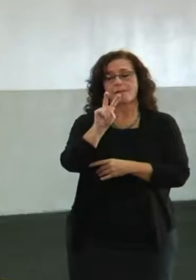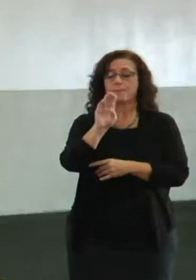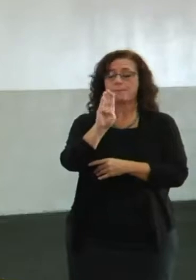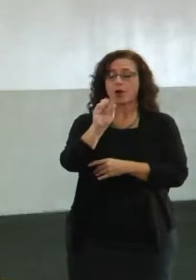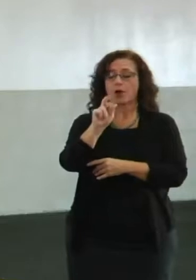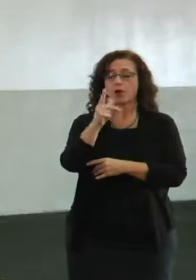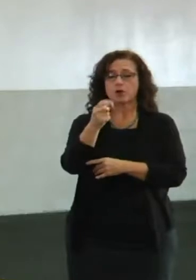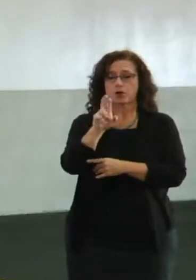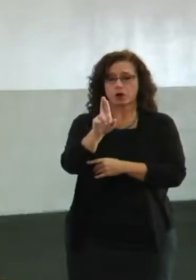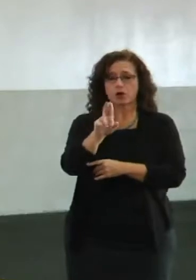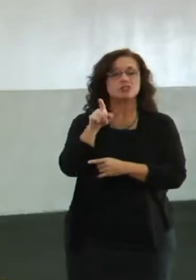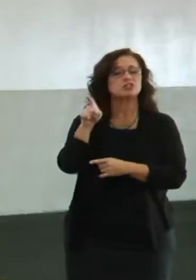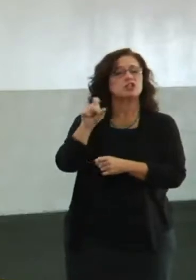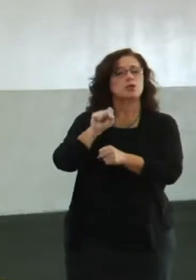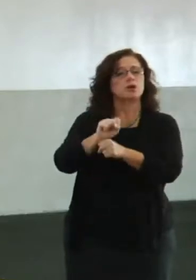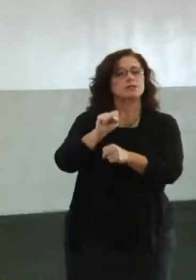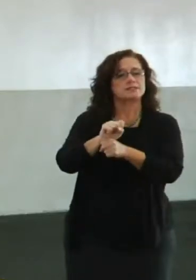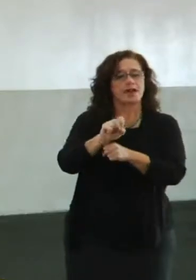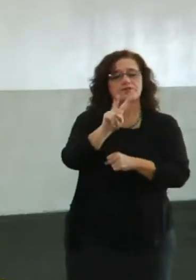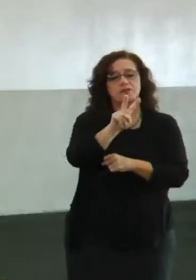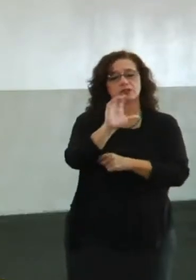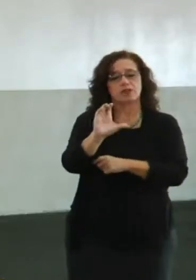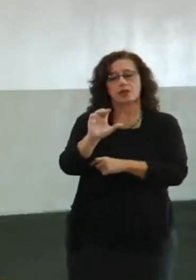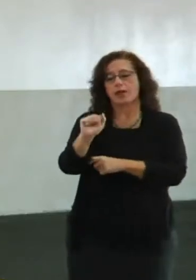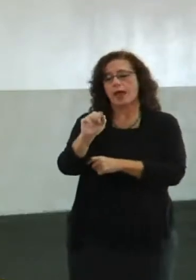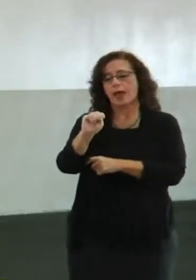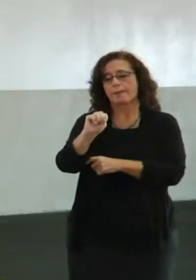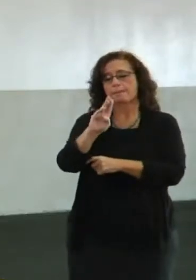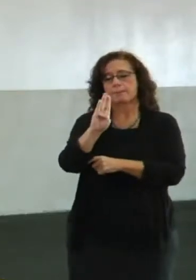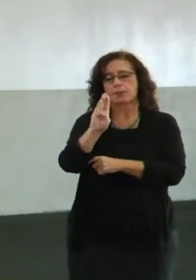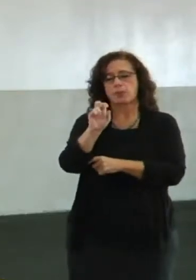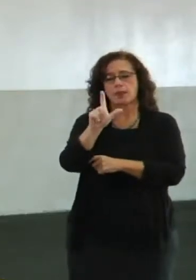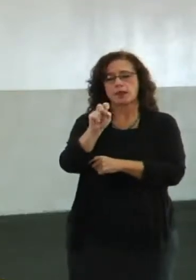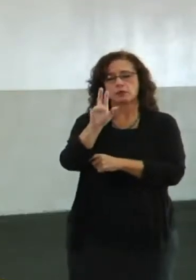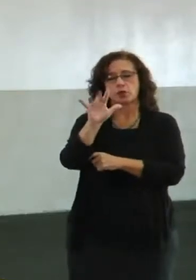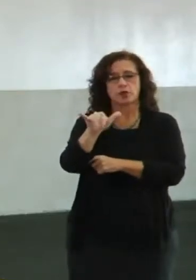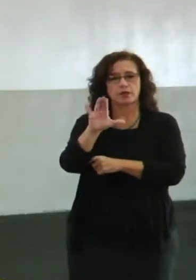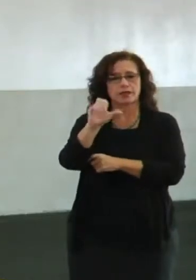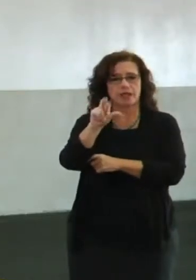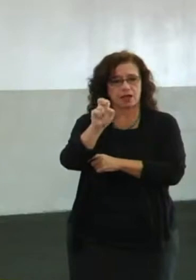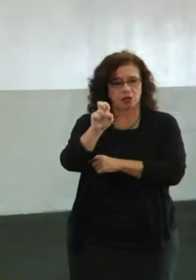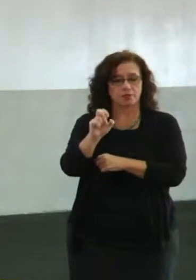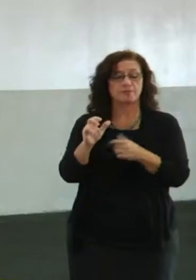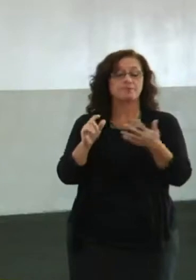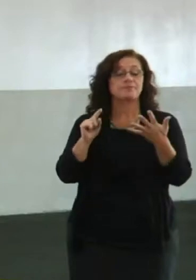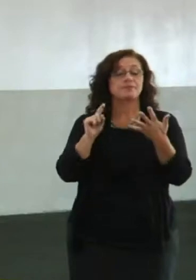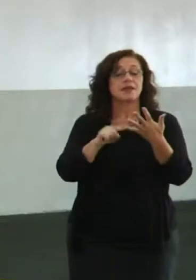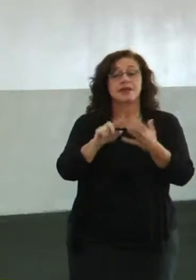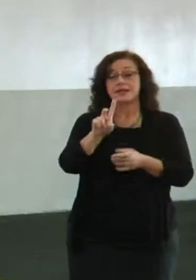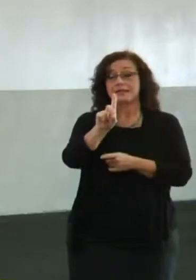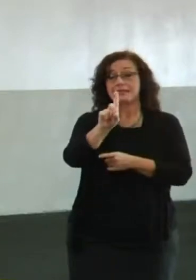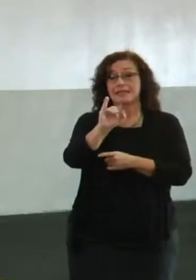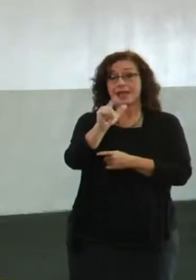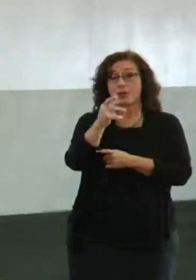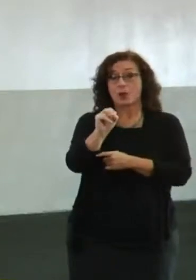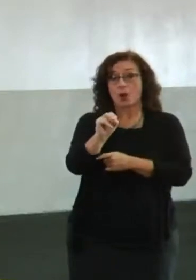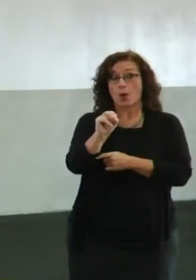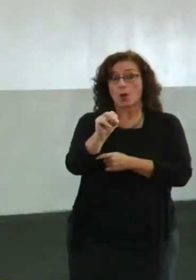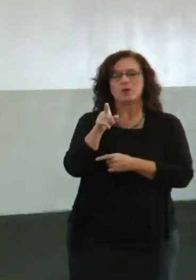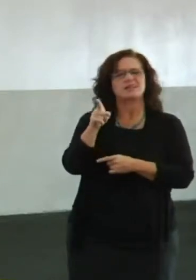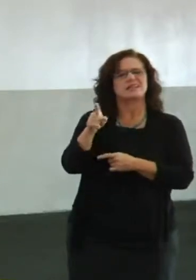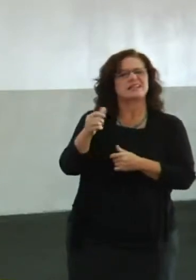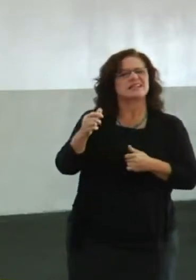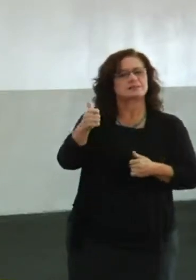Care. We have Diego, our very own youth that will be tested for Ventura County